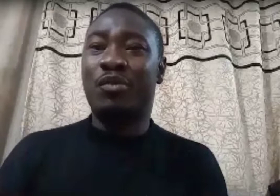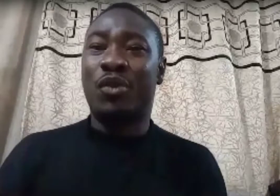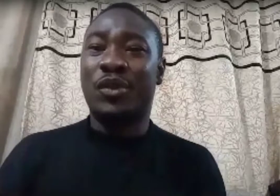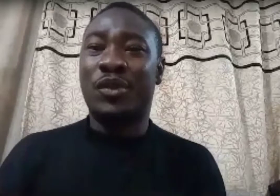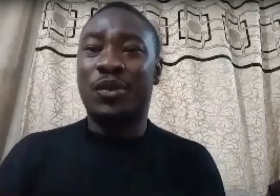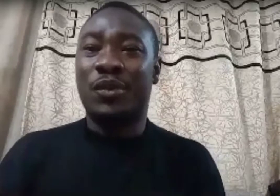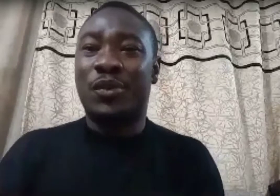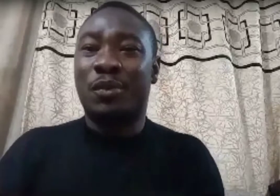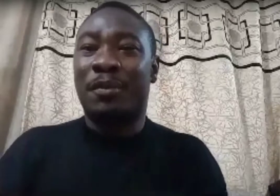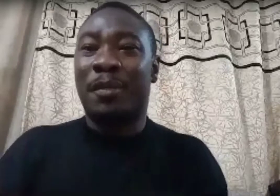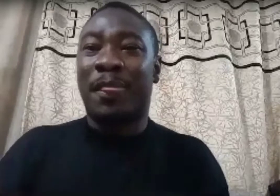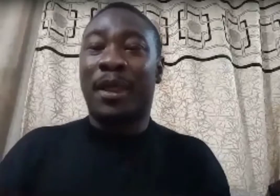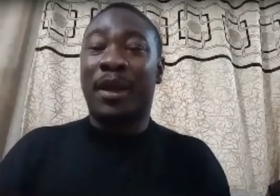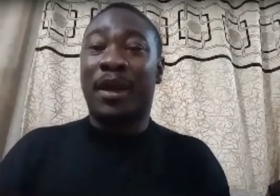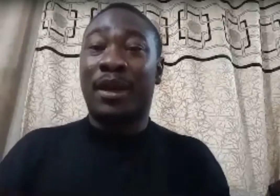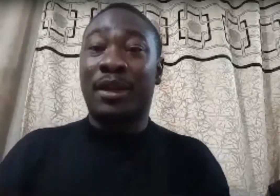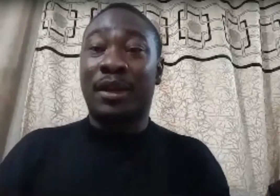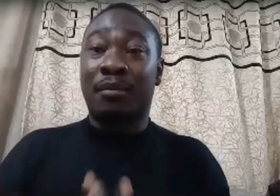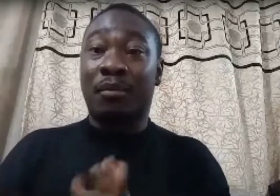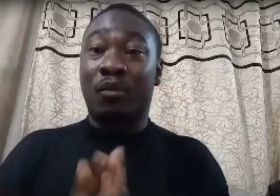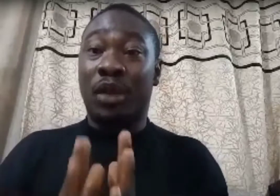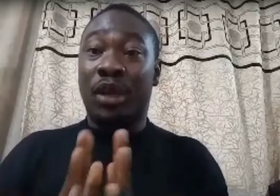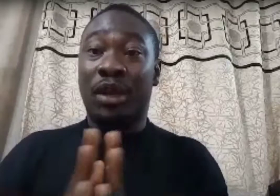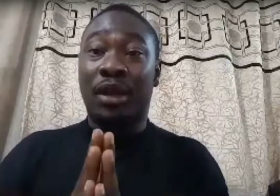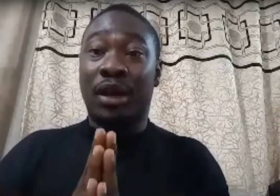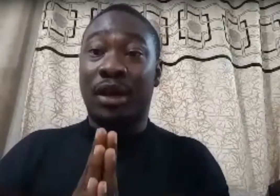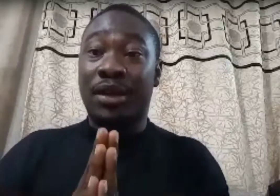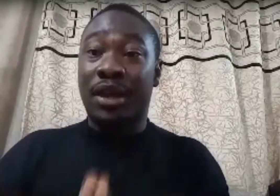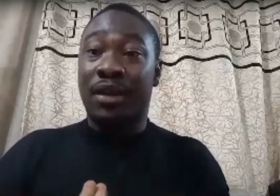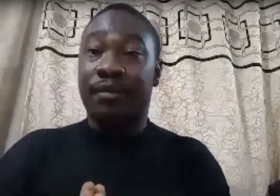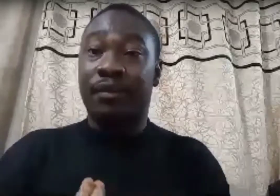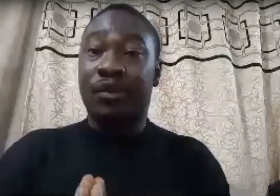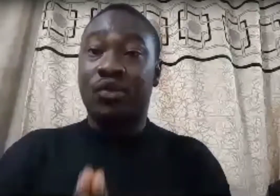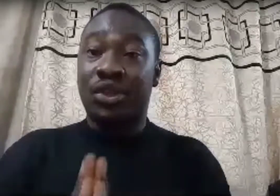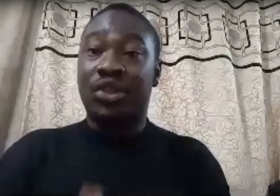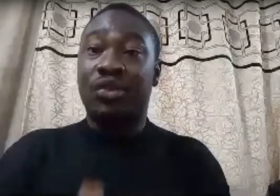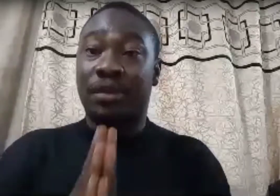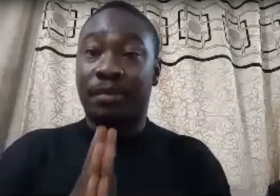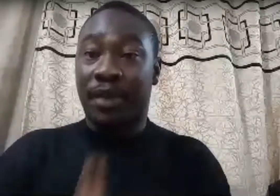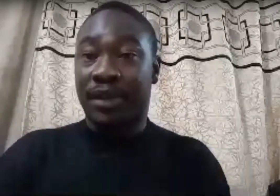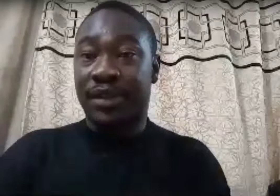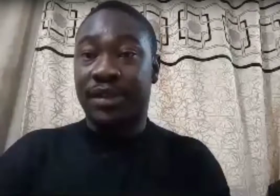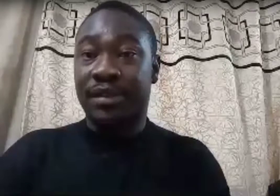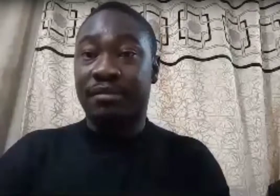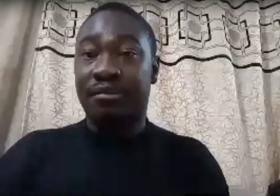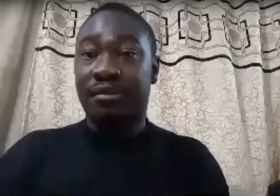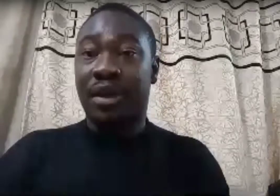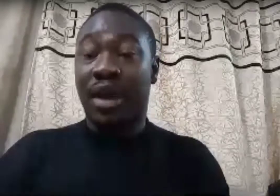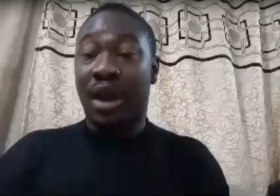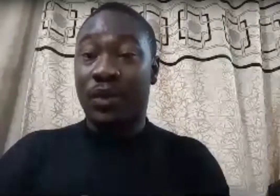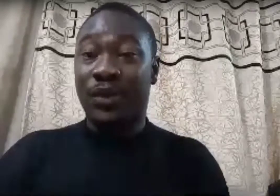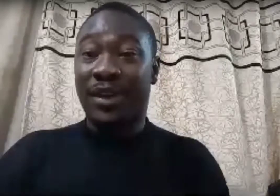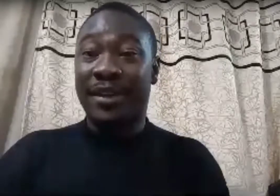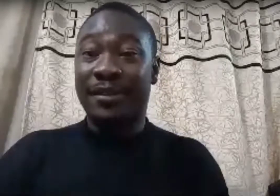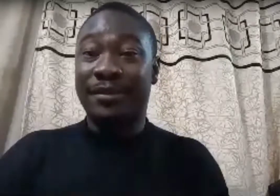are here to teach you that practice. Are we together? Now is a time for